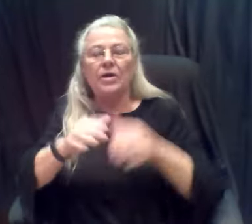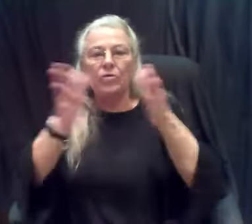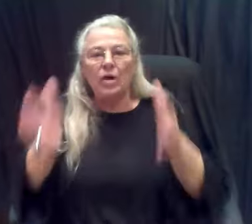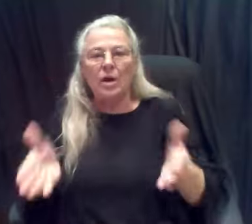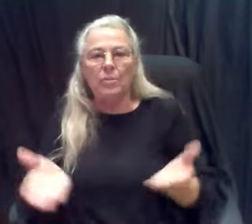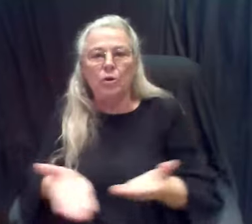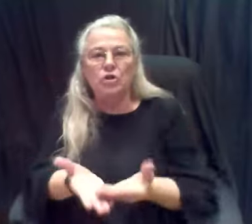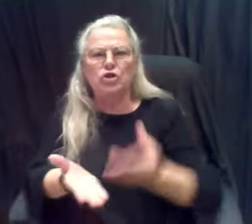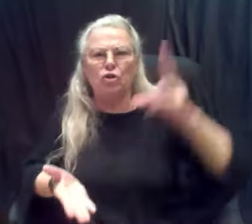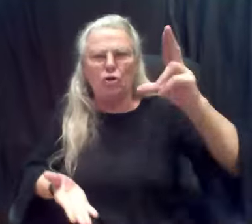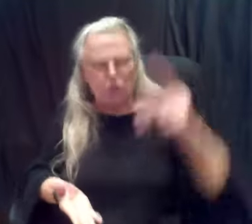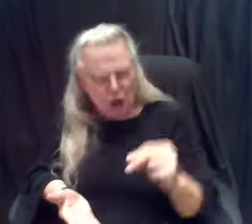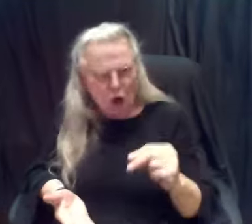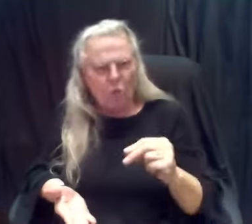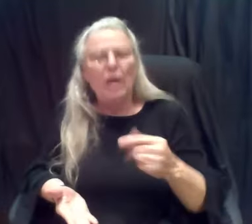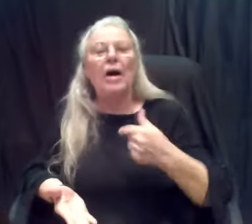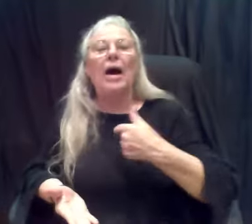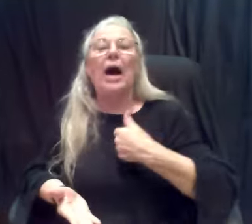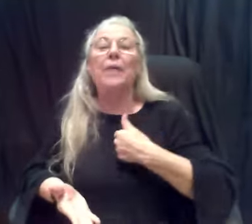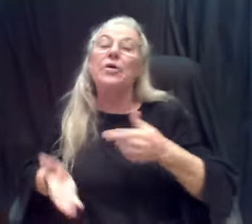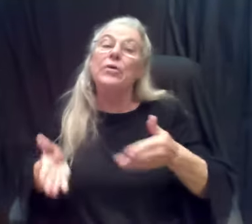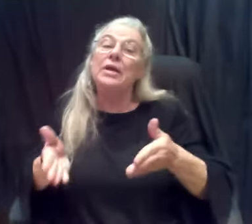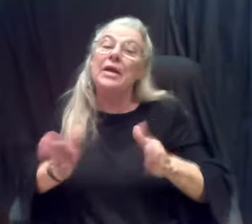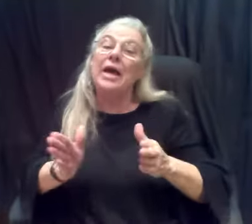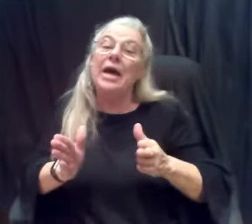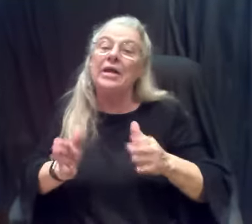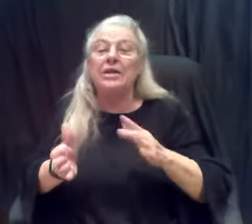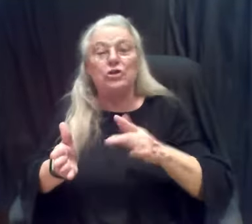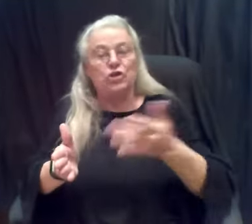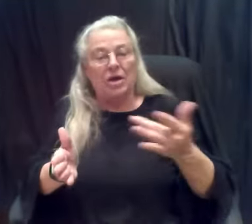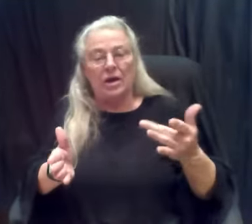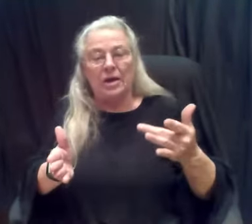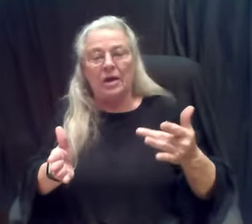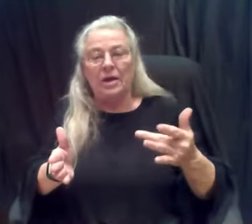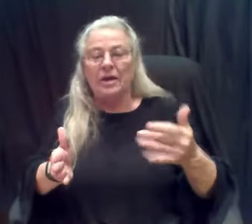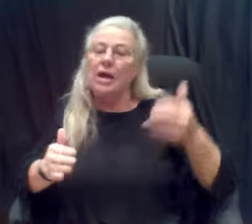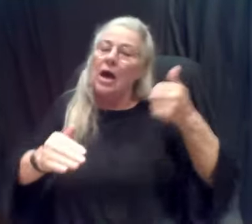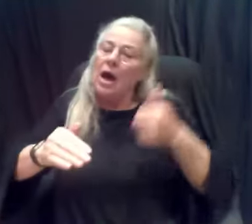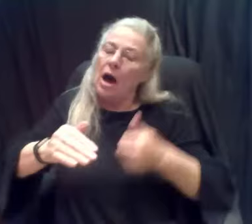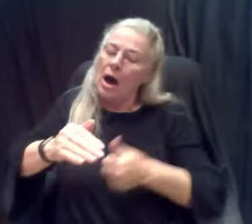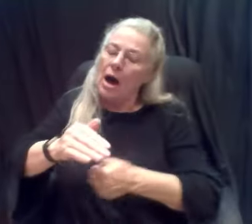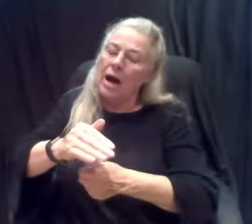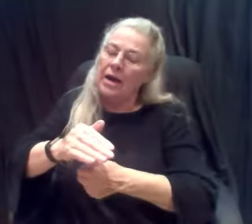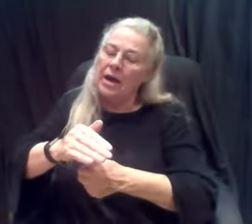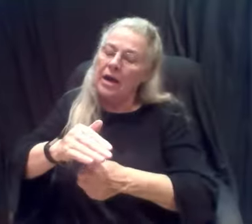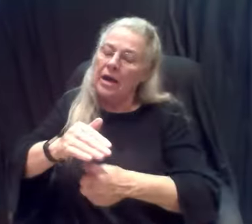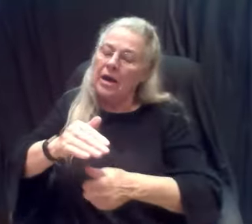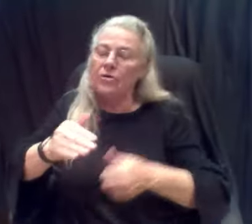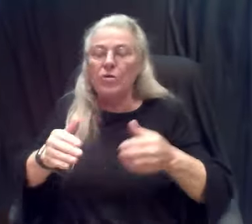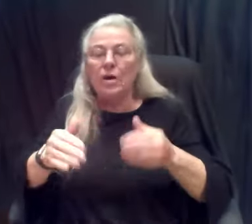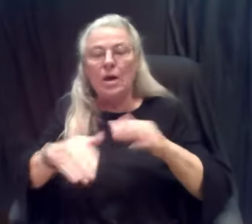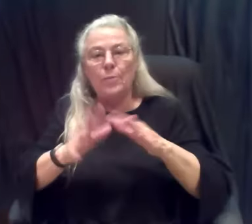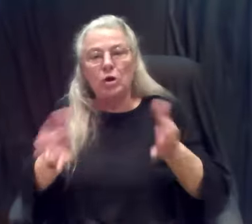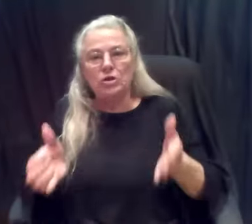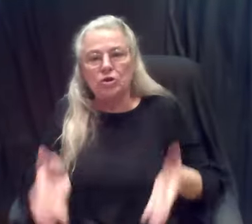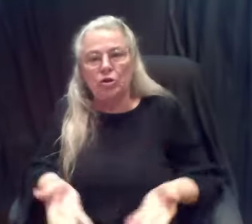a bushel, no, I'm going to let it shine. Hide it under a bushel,